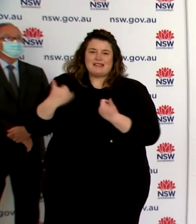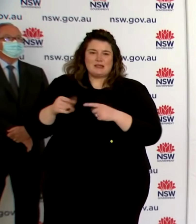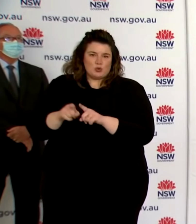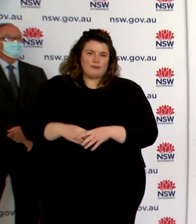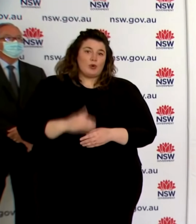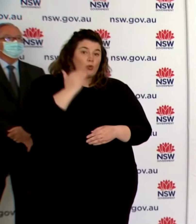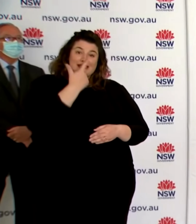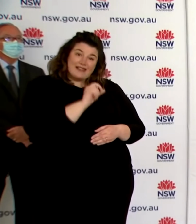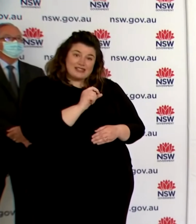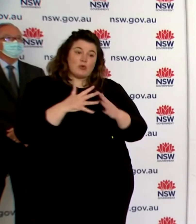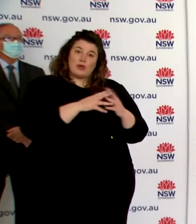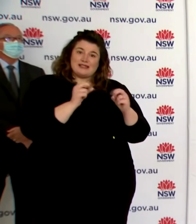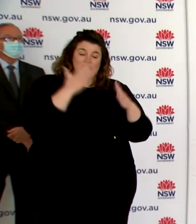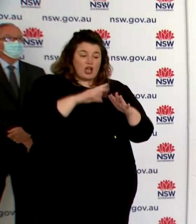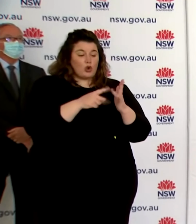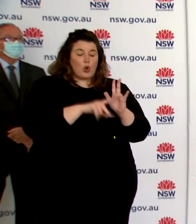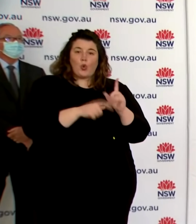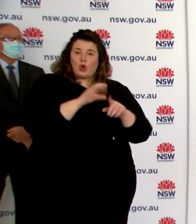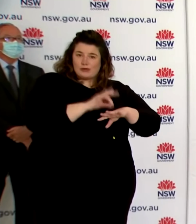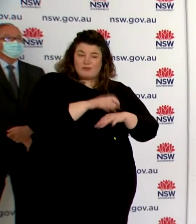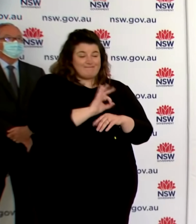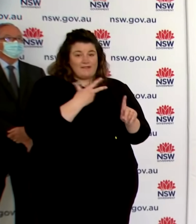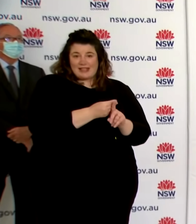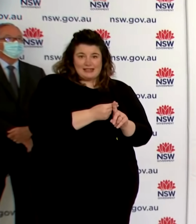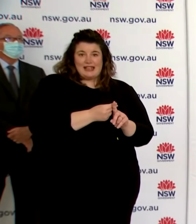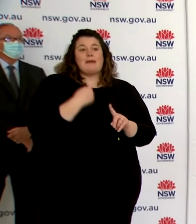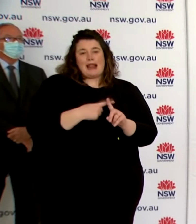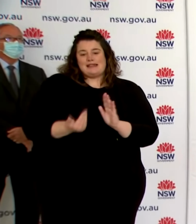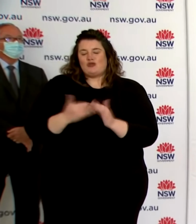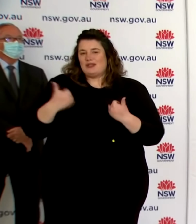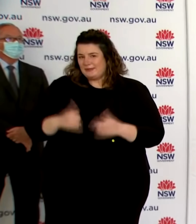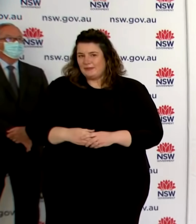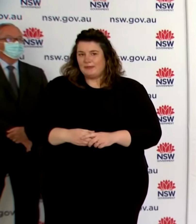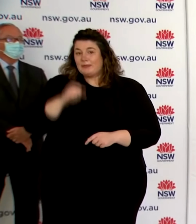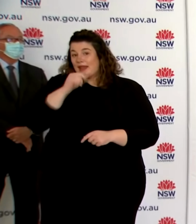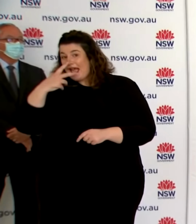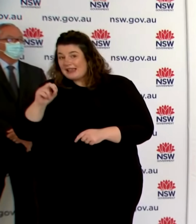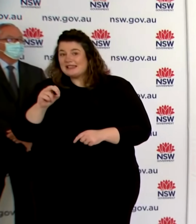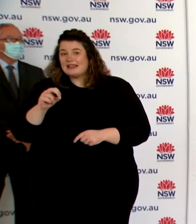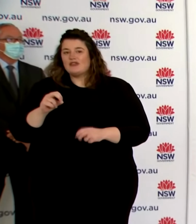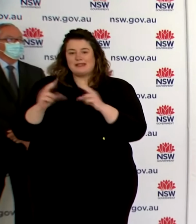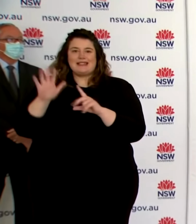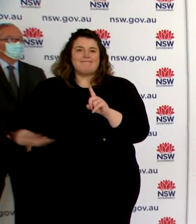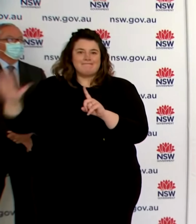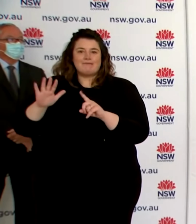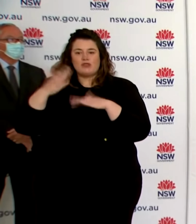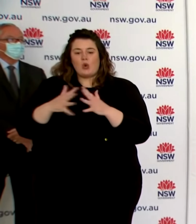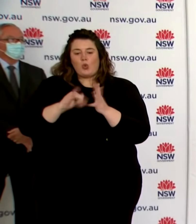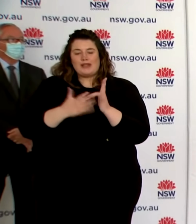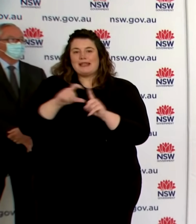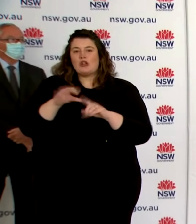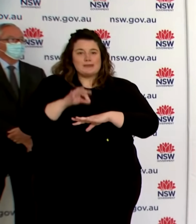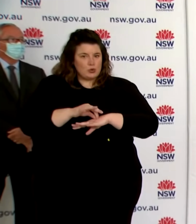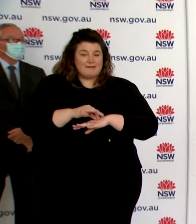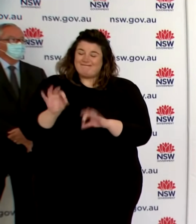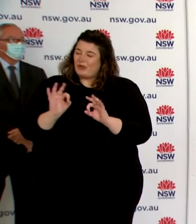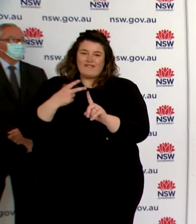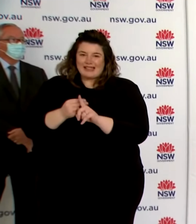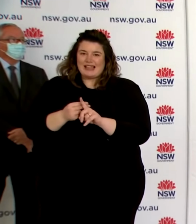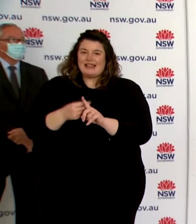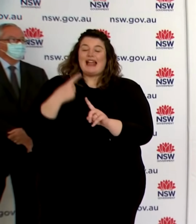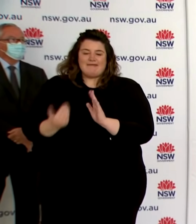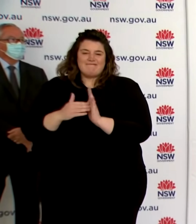conditions. A woman in her 70s from Western Sydney died at Concord. She was not vaccinated and also had underlying health conditions. A man in his 80s from Sydney Local Health District died at Westmead Hospital. Again, this gentleman was not vaccinated